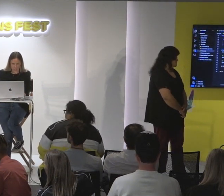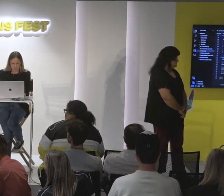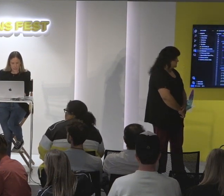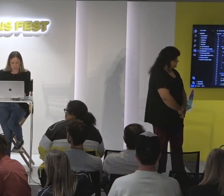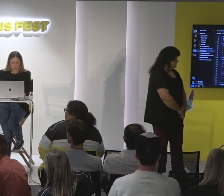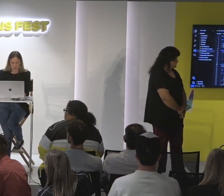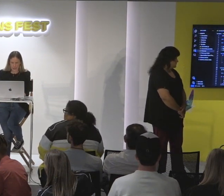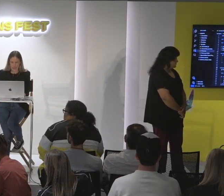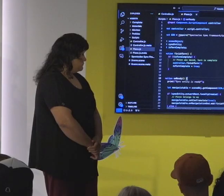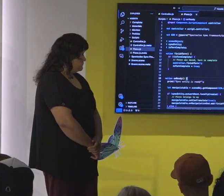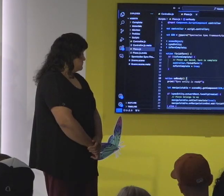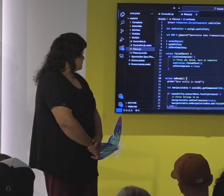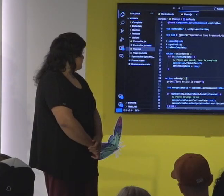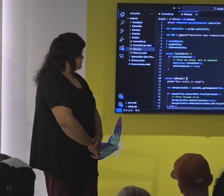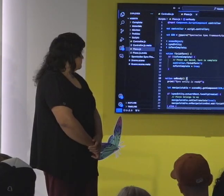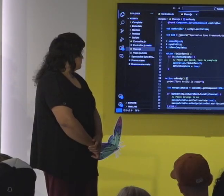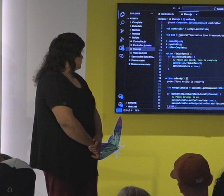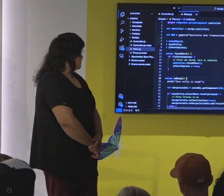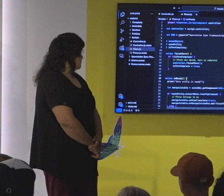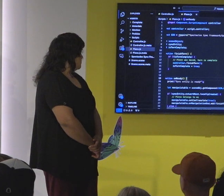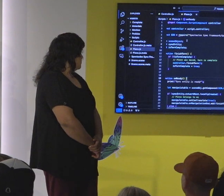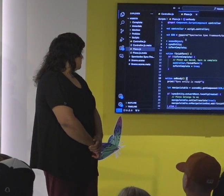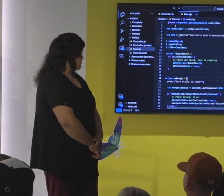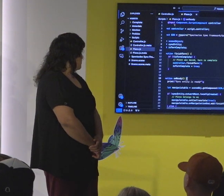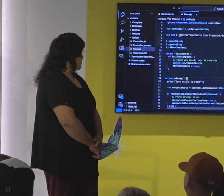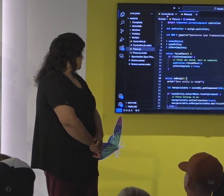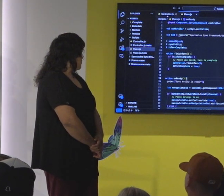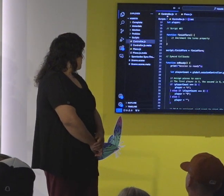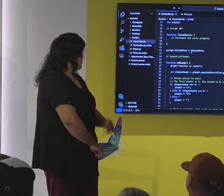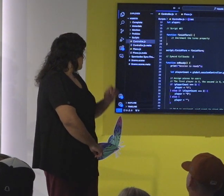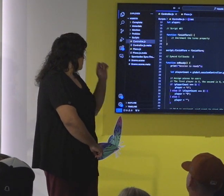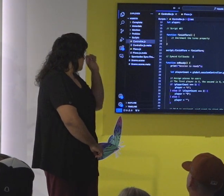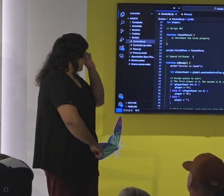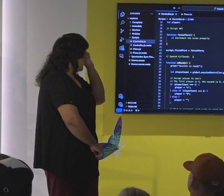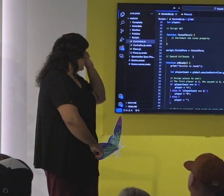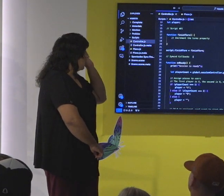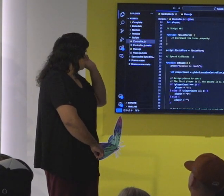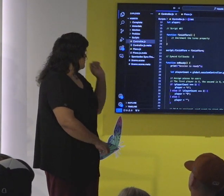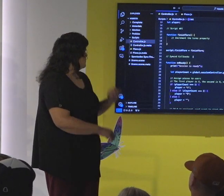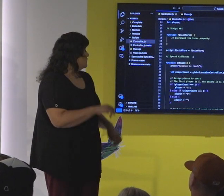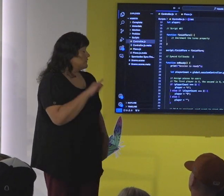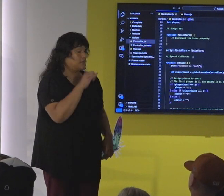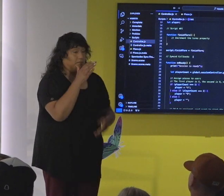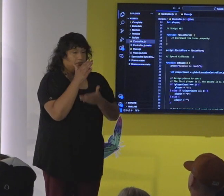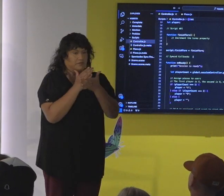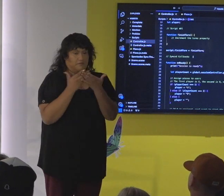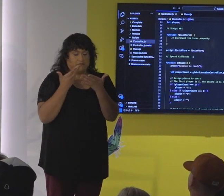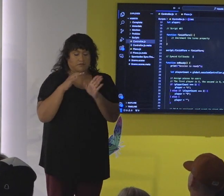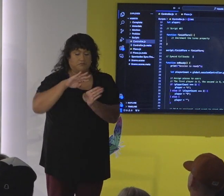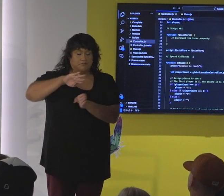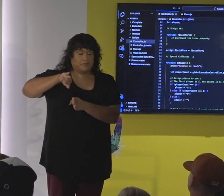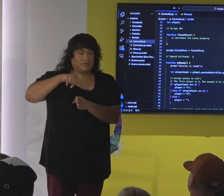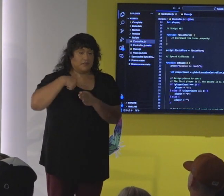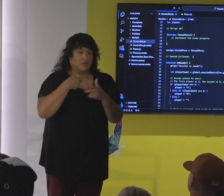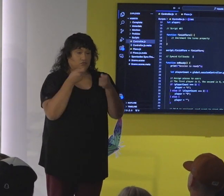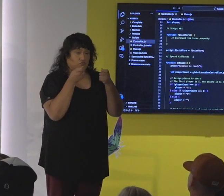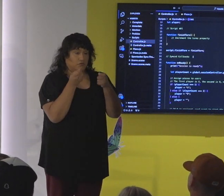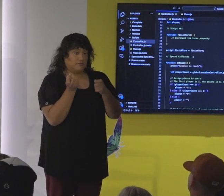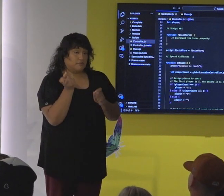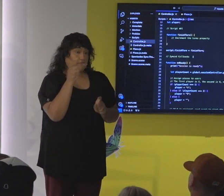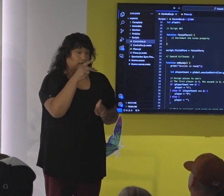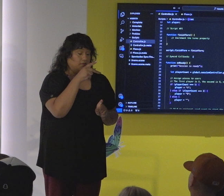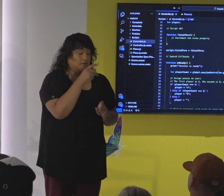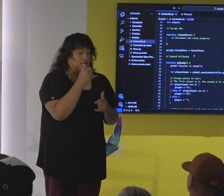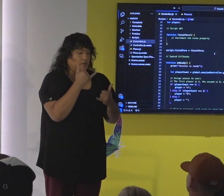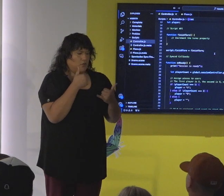So this piece script is done. We're going to go back to our controller and finish up the final pieces. Oh, we're